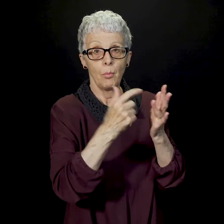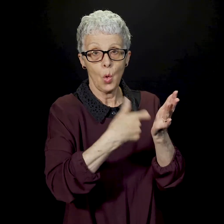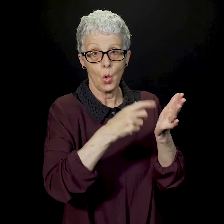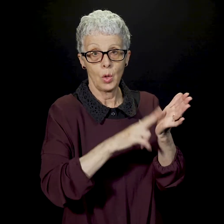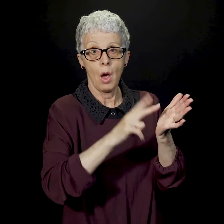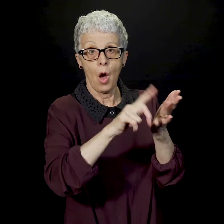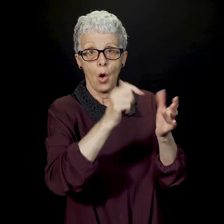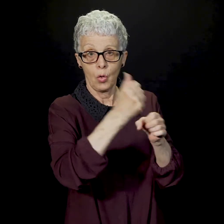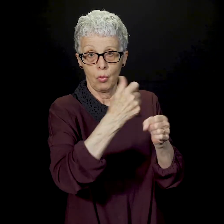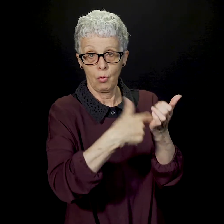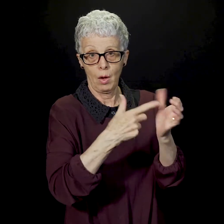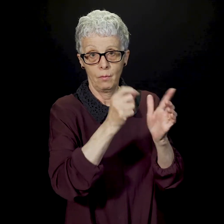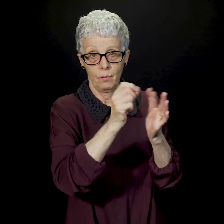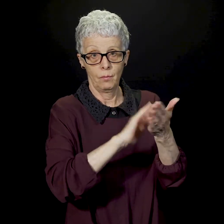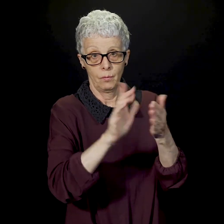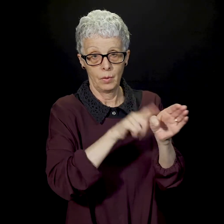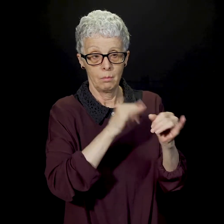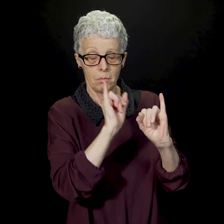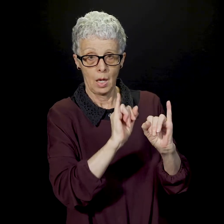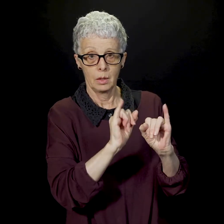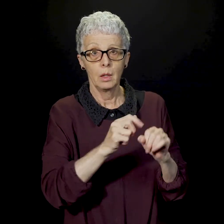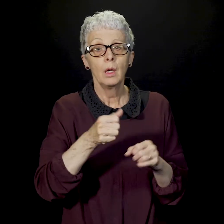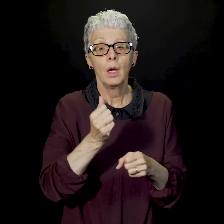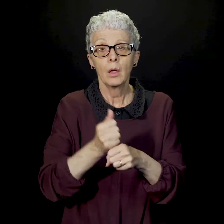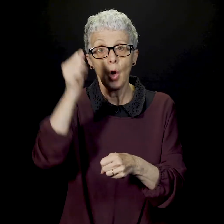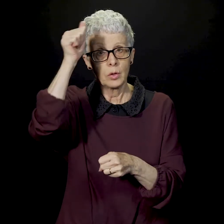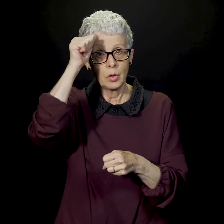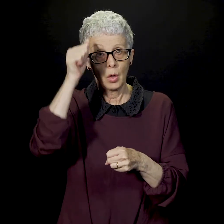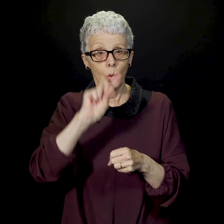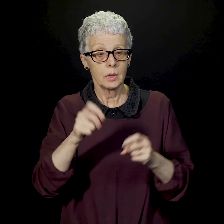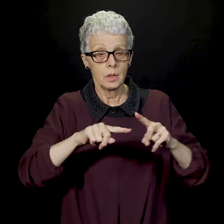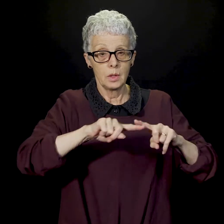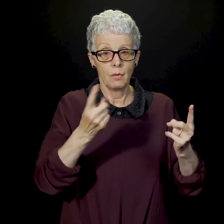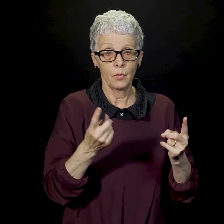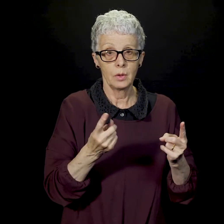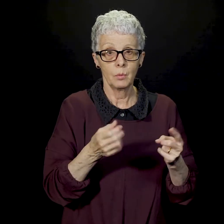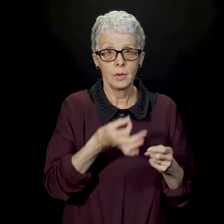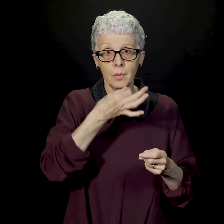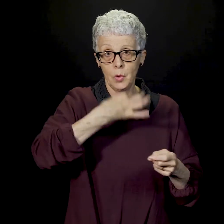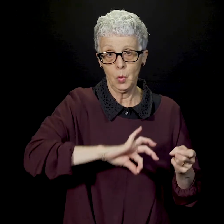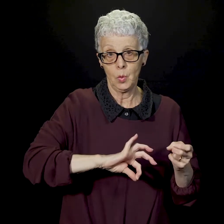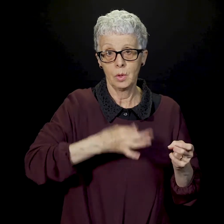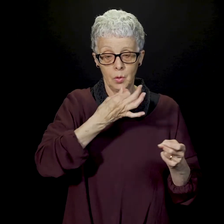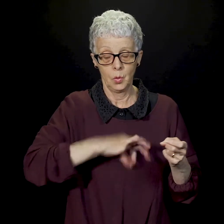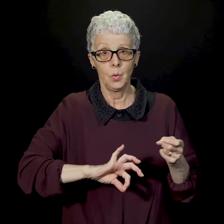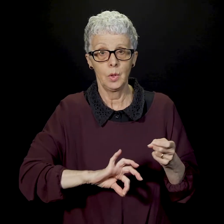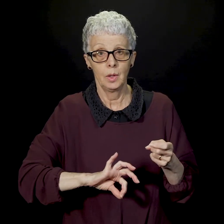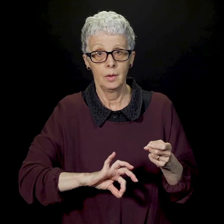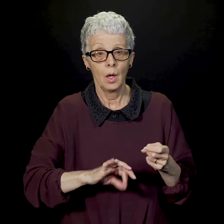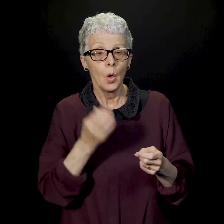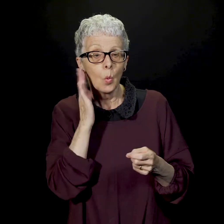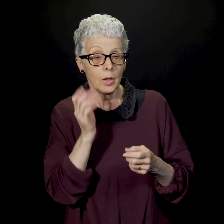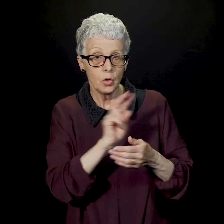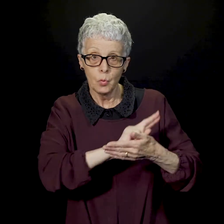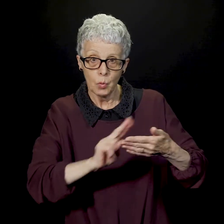Pornography, like, God already knows naked and sex, okay? Like, if you open the Bible, that's one of the first things that you read